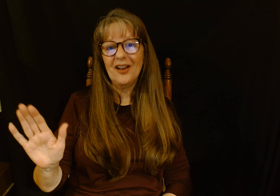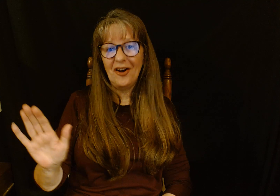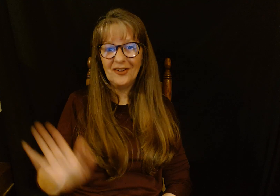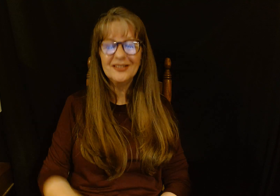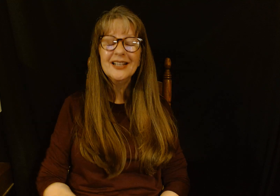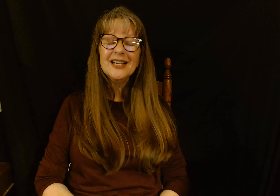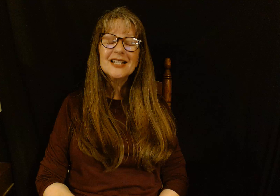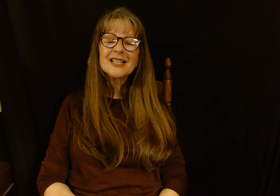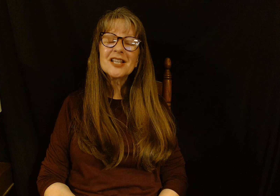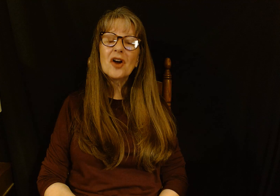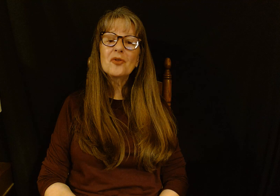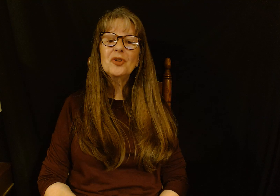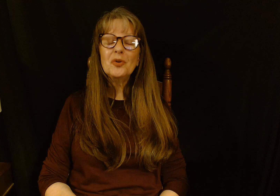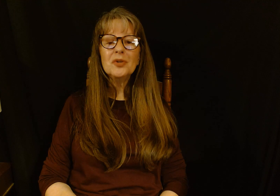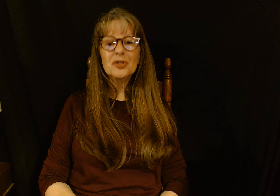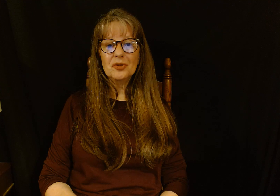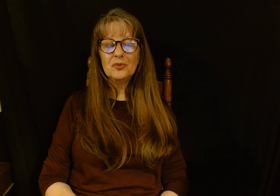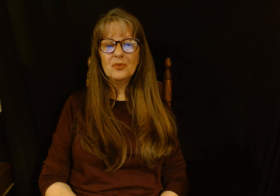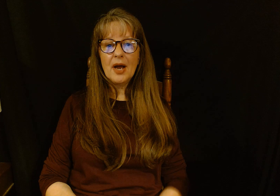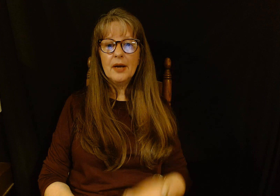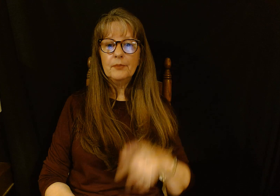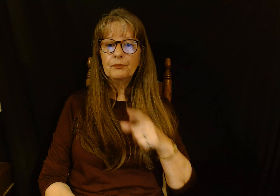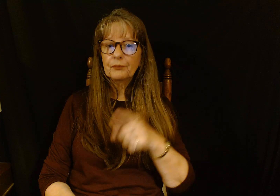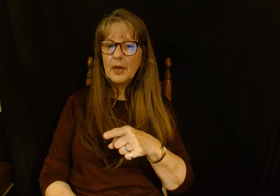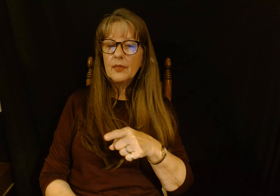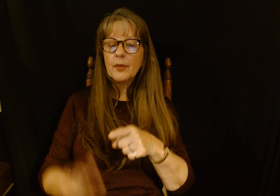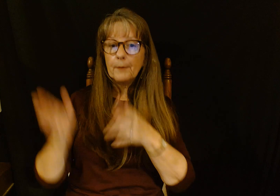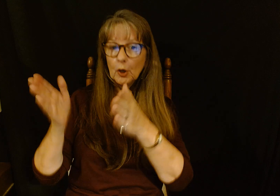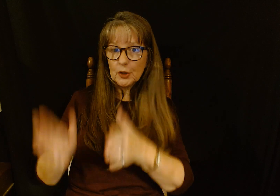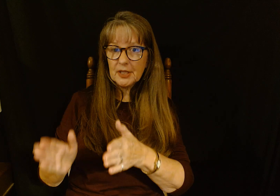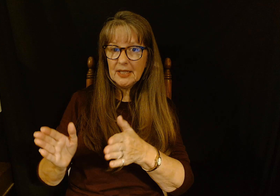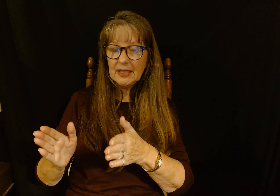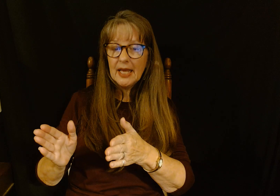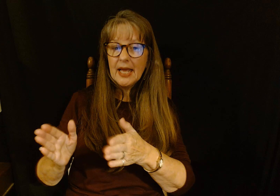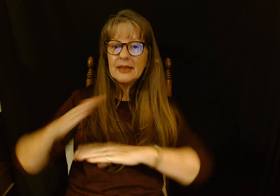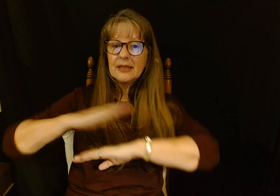all. So you would do the person, the